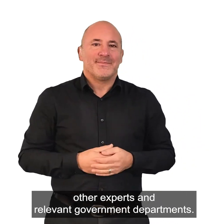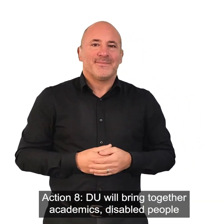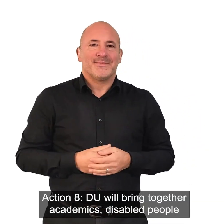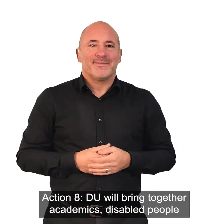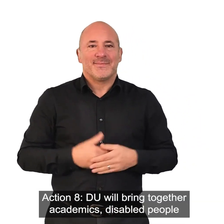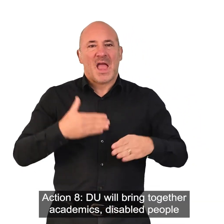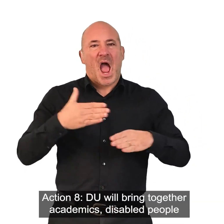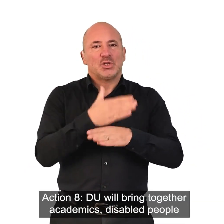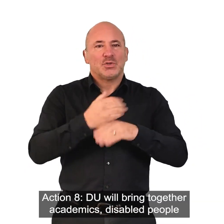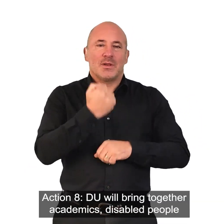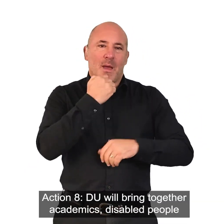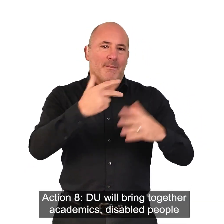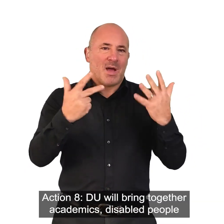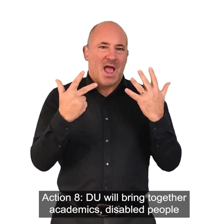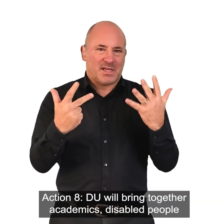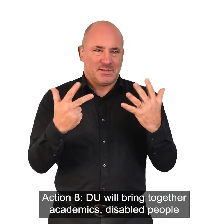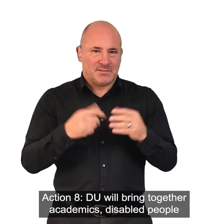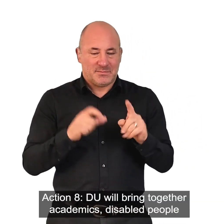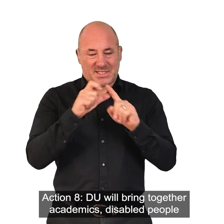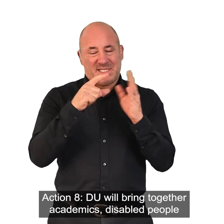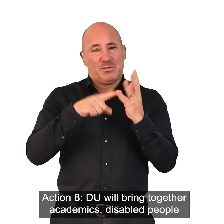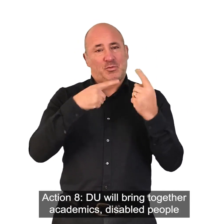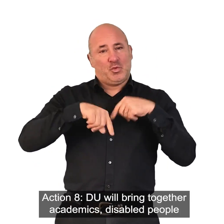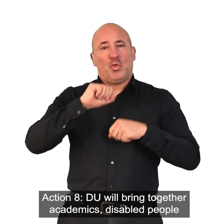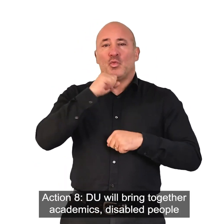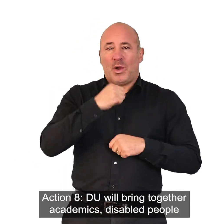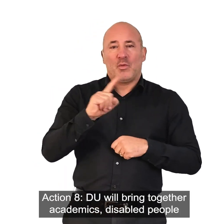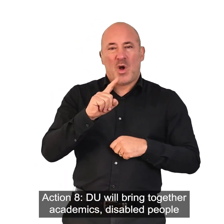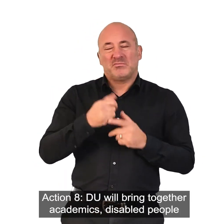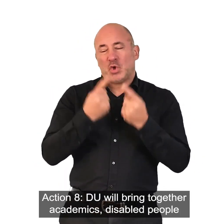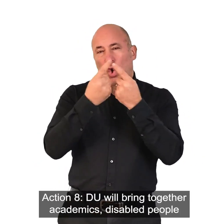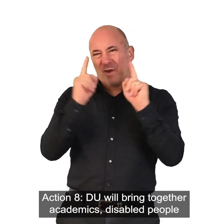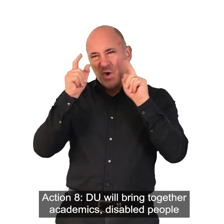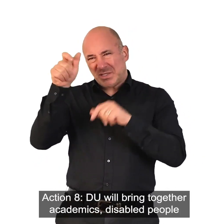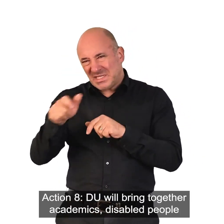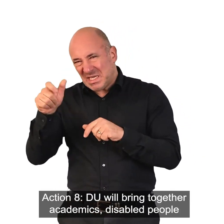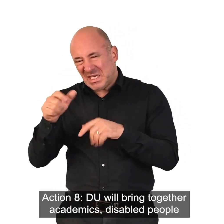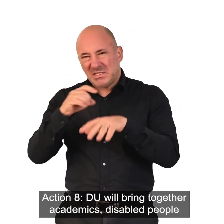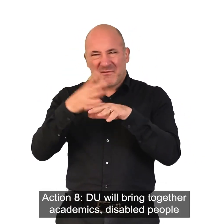Action 8. DU will bring together academics, disabled people